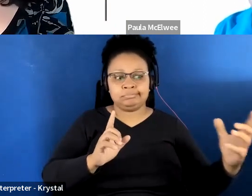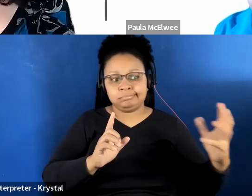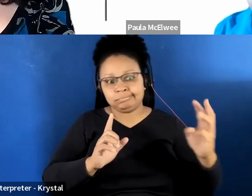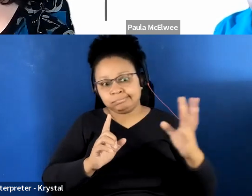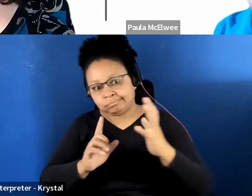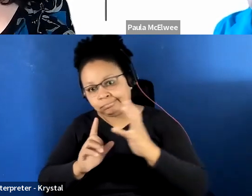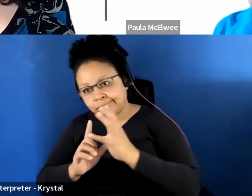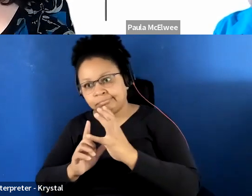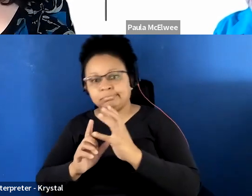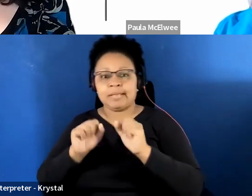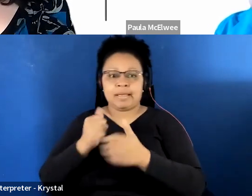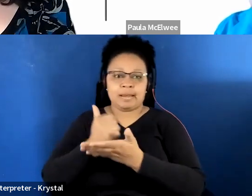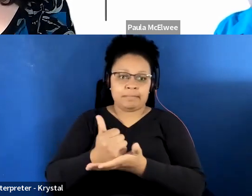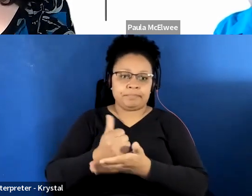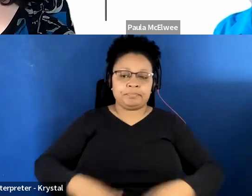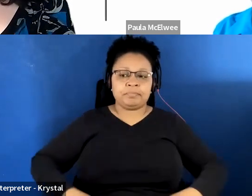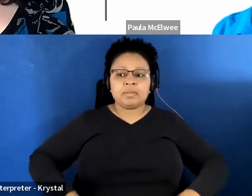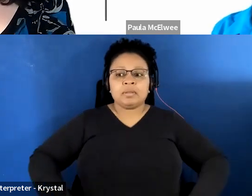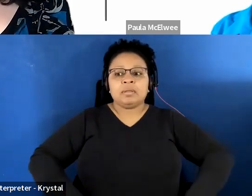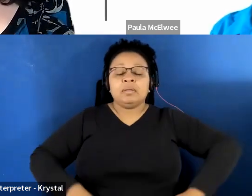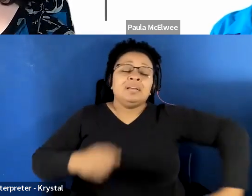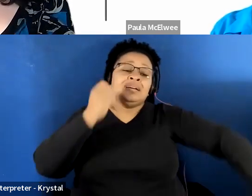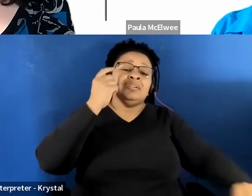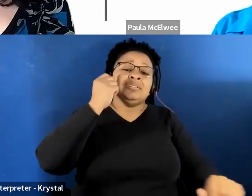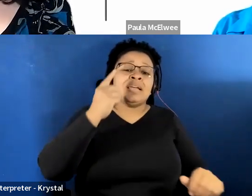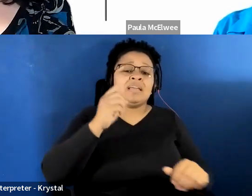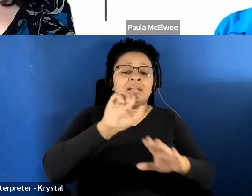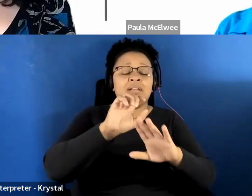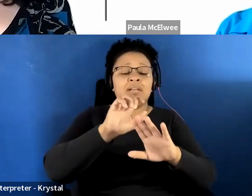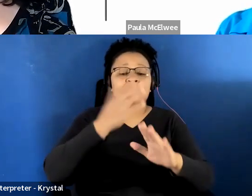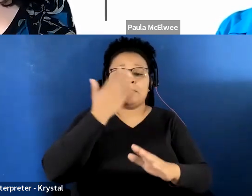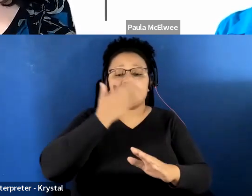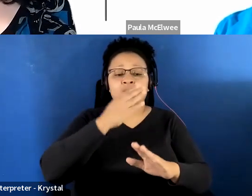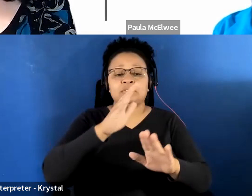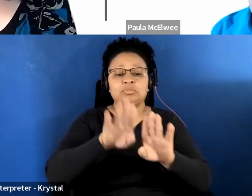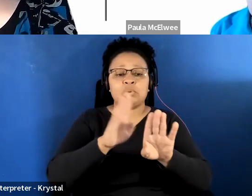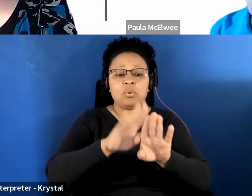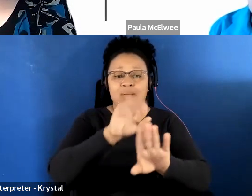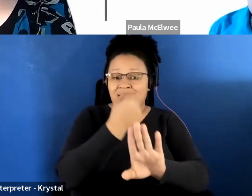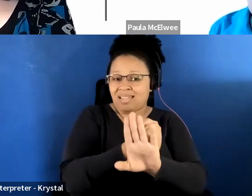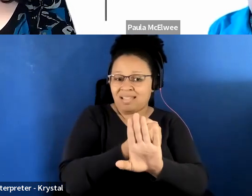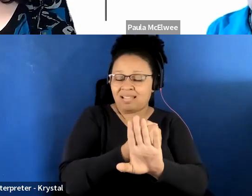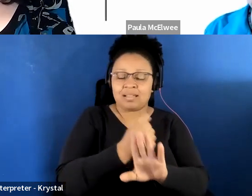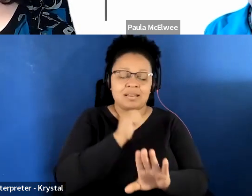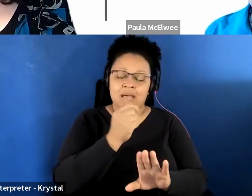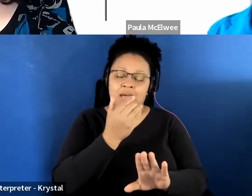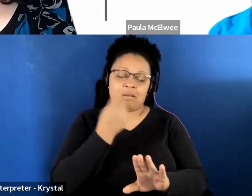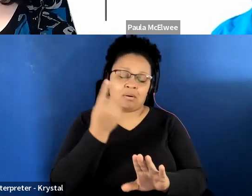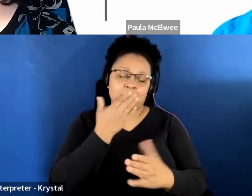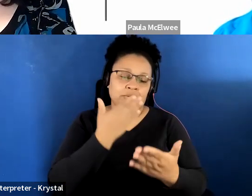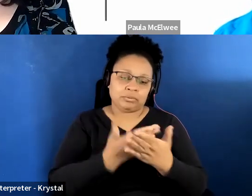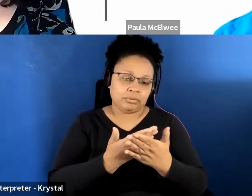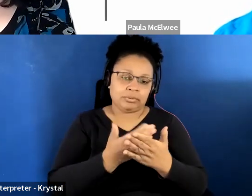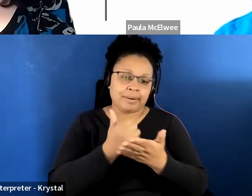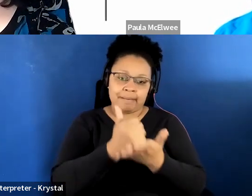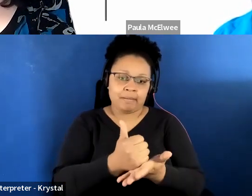Locking the front door isn't always effective. I once visited a place that had a situation